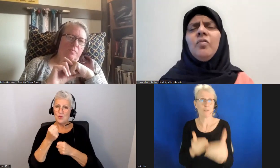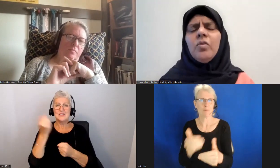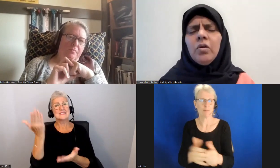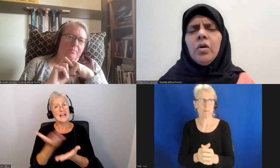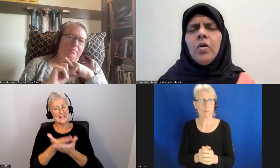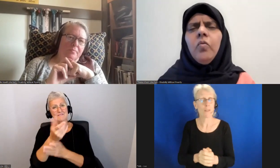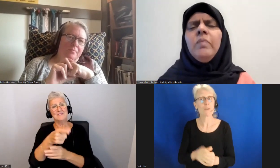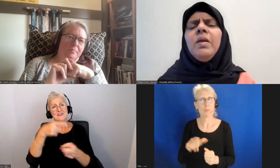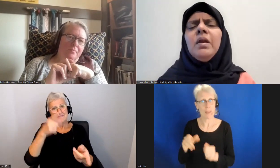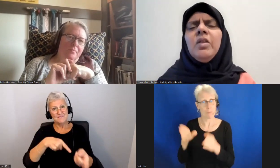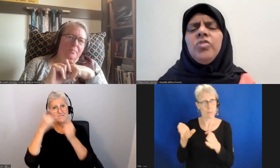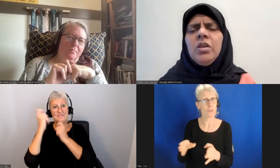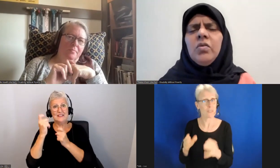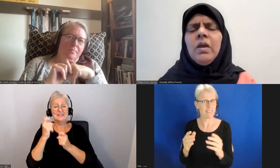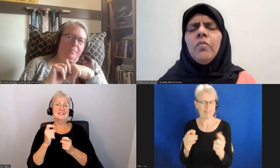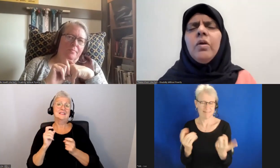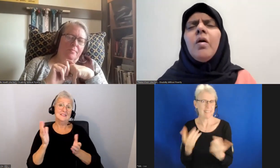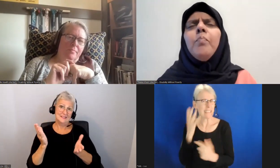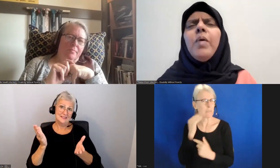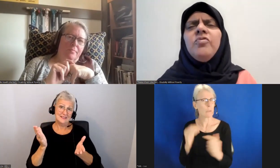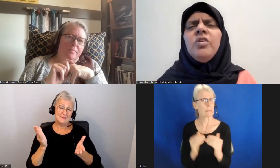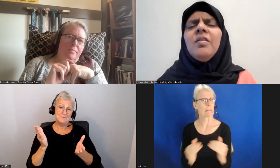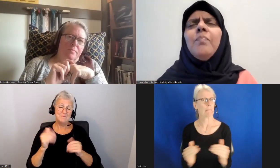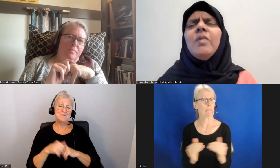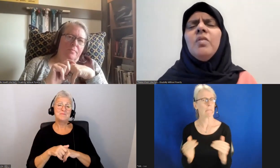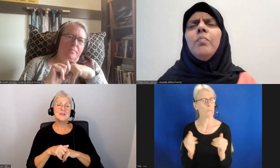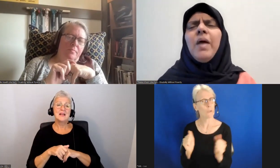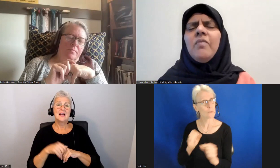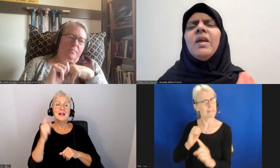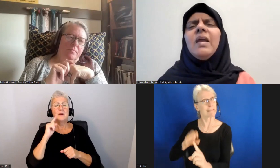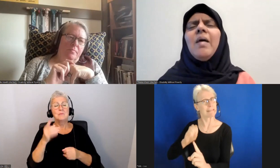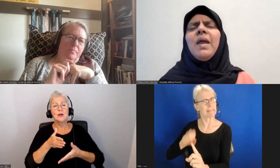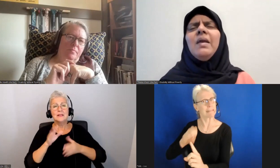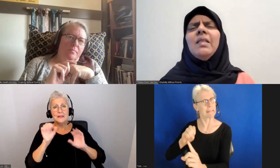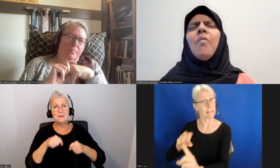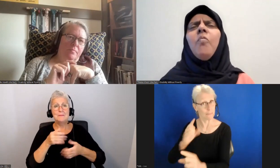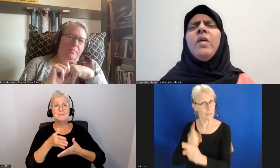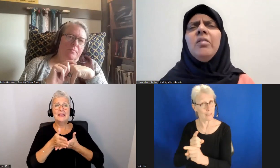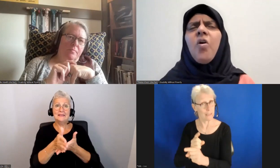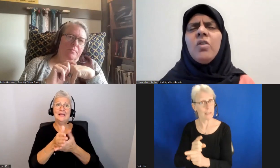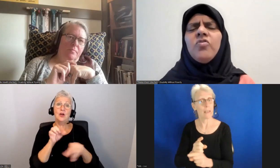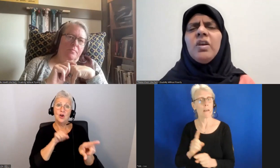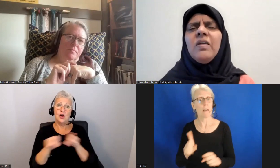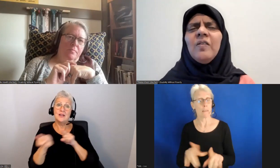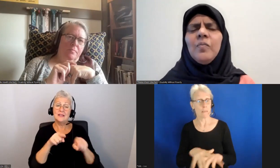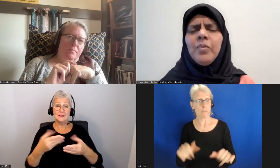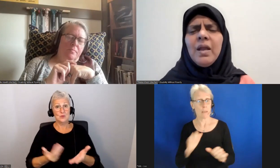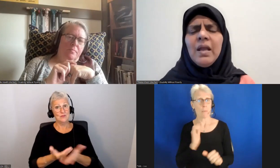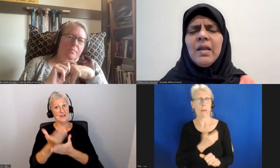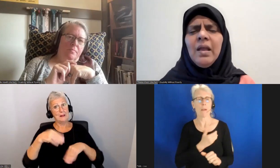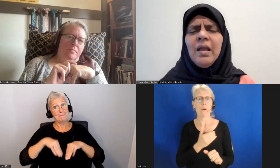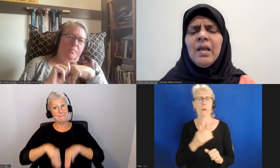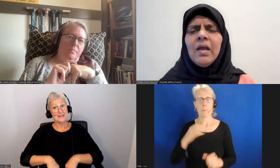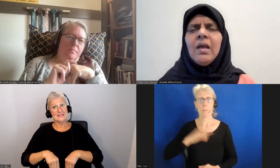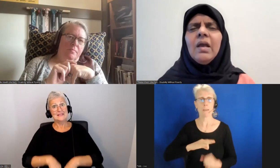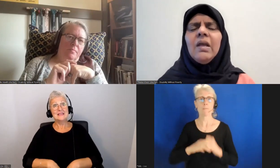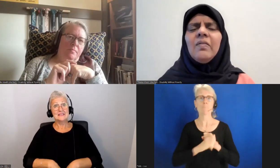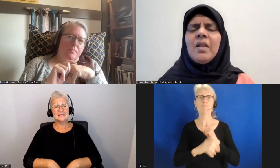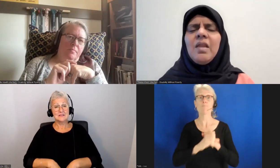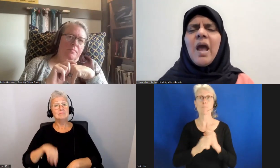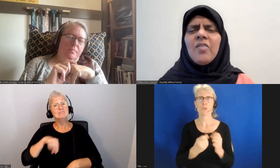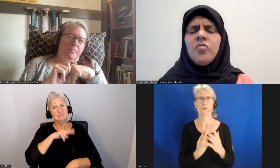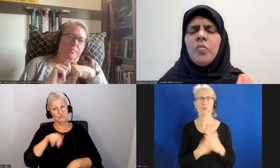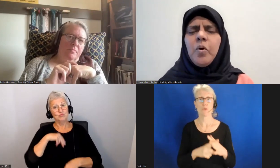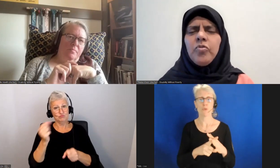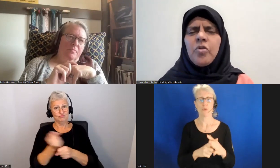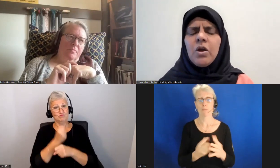new minister, we've been continuing with our Budget the Benefit campaign that we launched in spring. It's